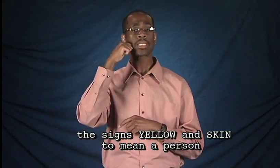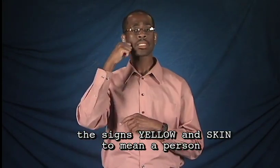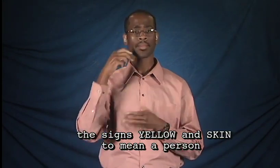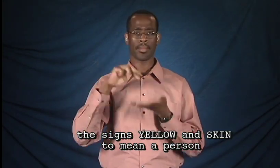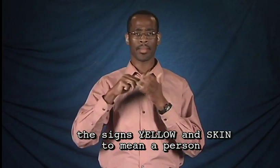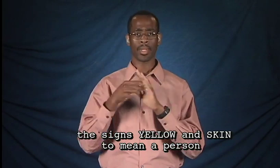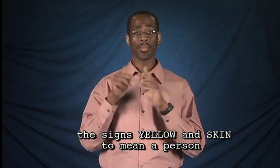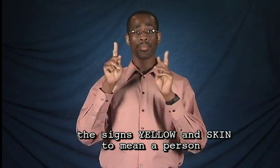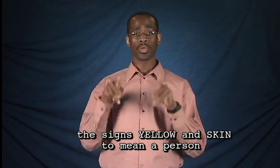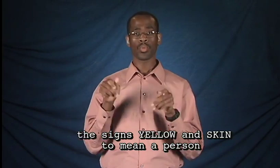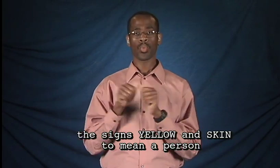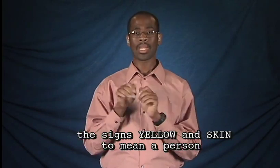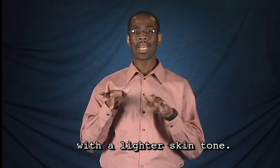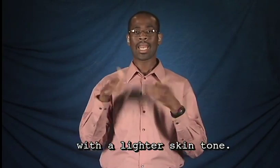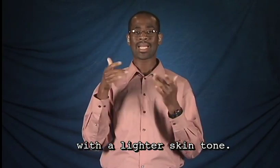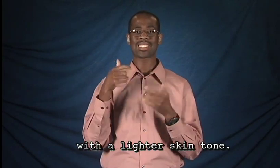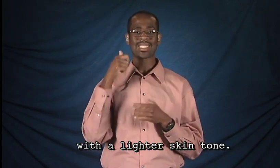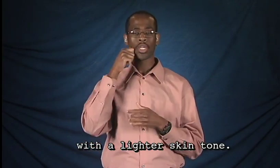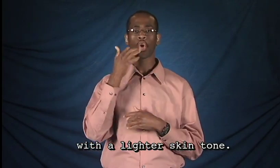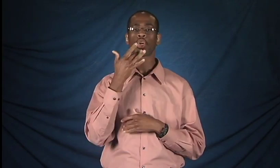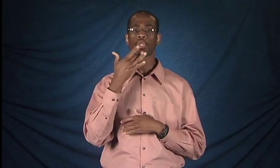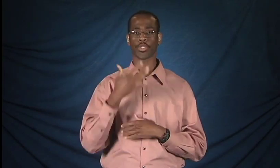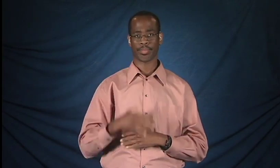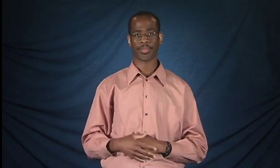and skin to mean a person with a lighter skin tone.